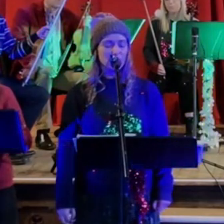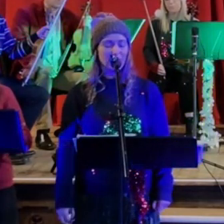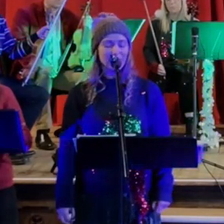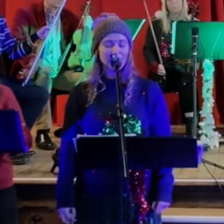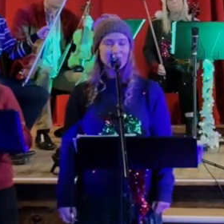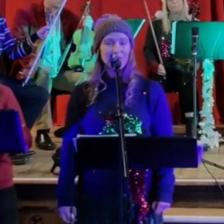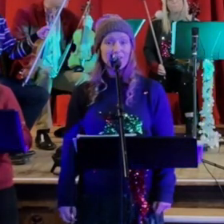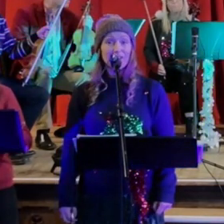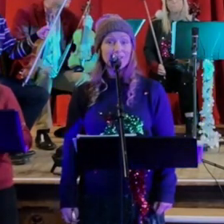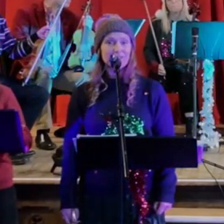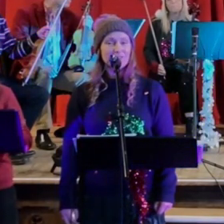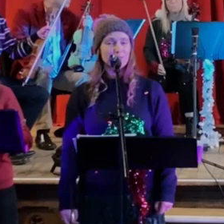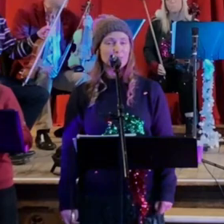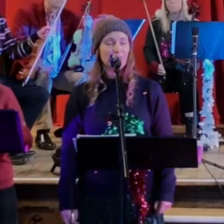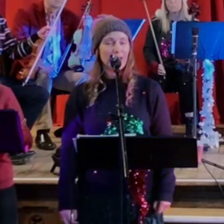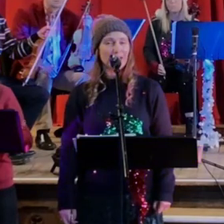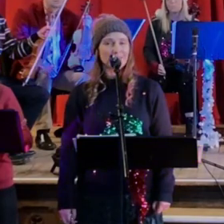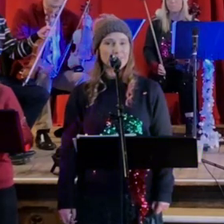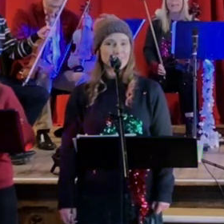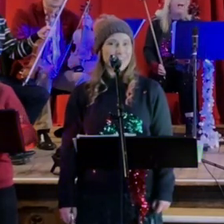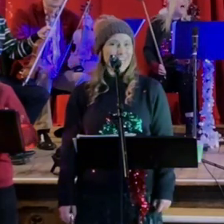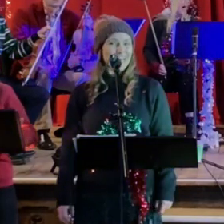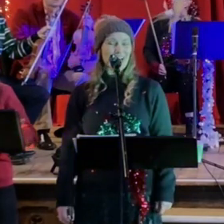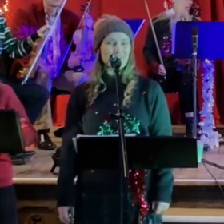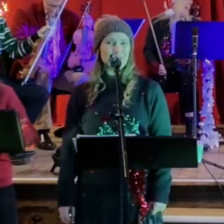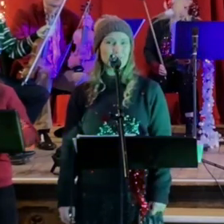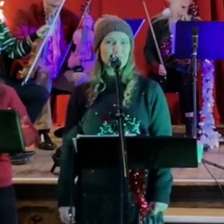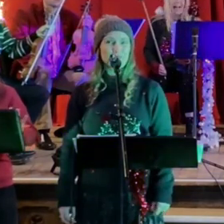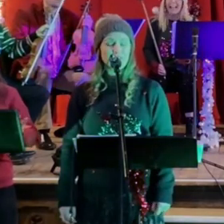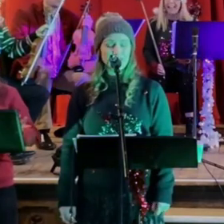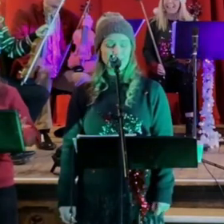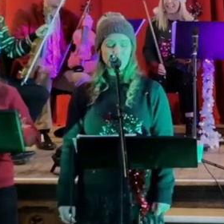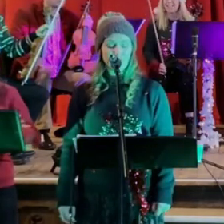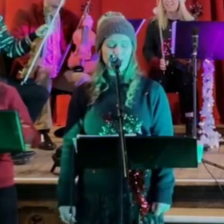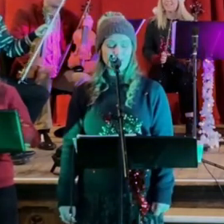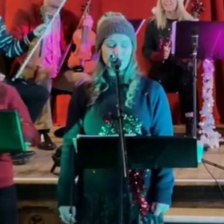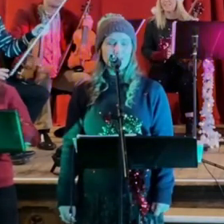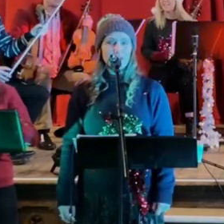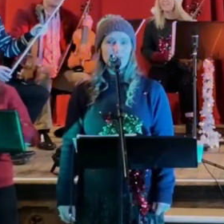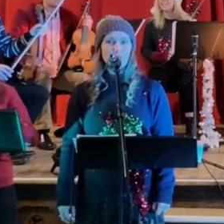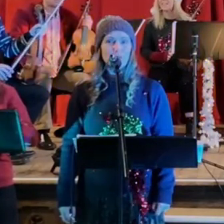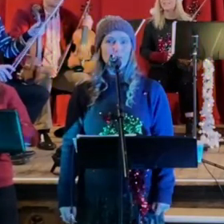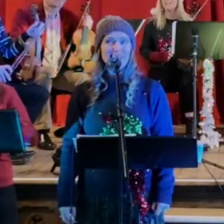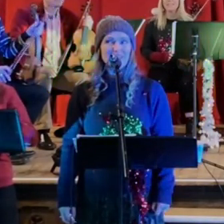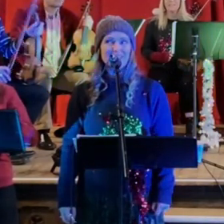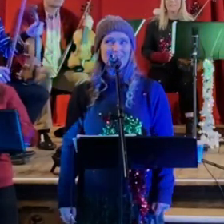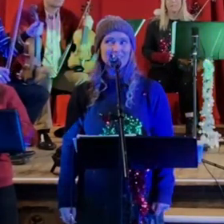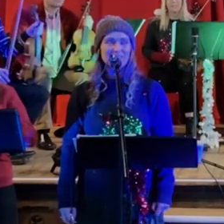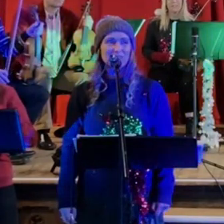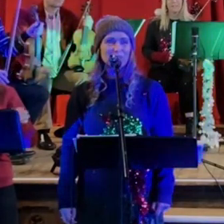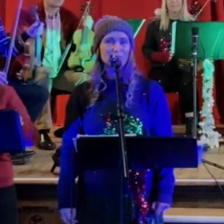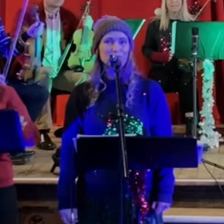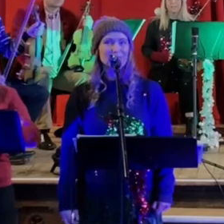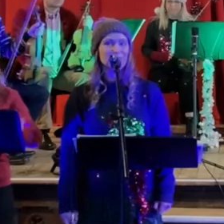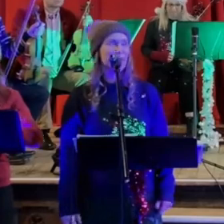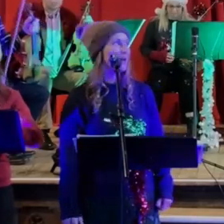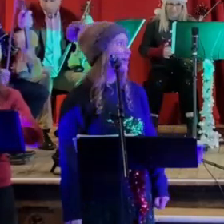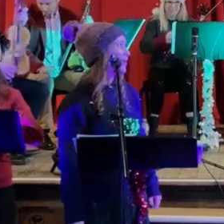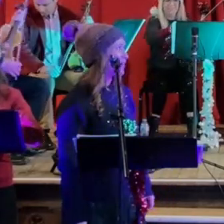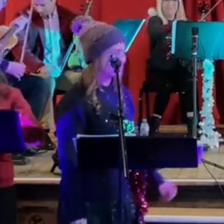with, and this wasn't planned, can we finish with "We Need a Little Christmas"?